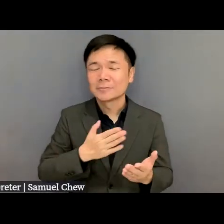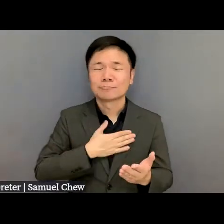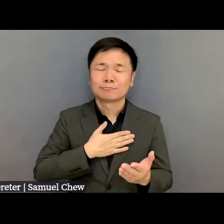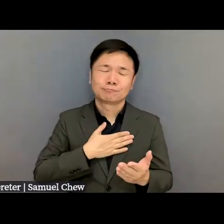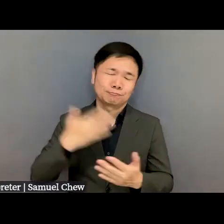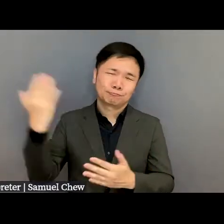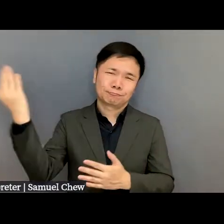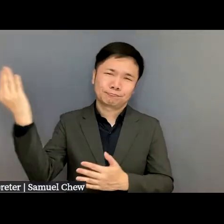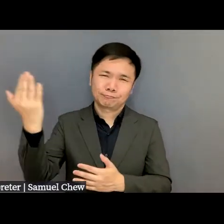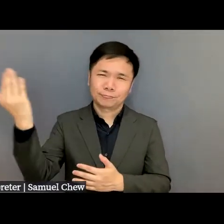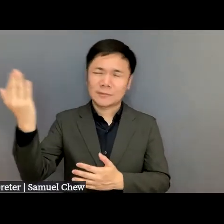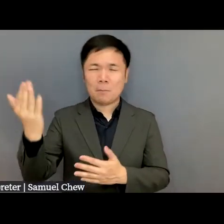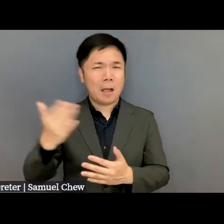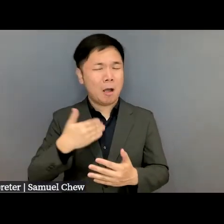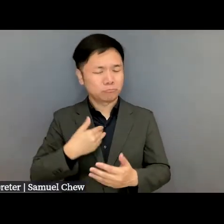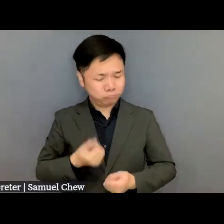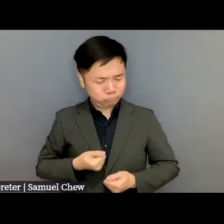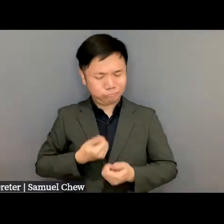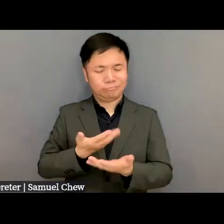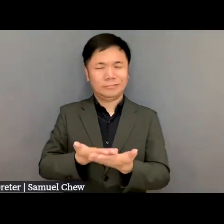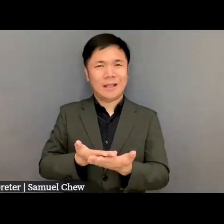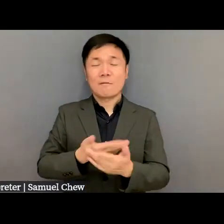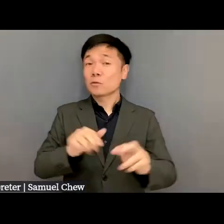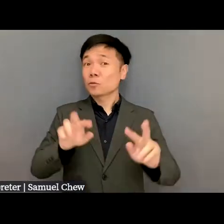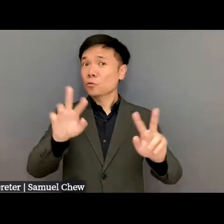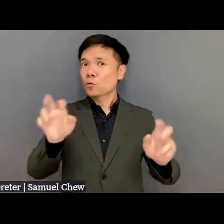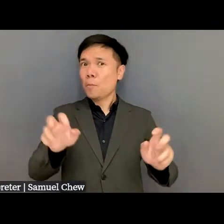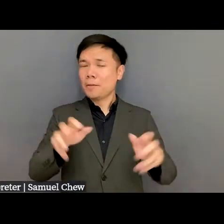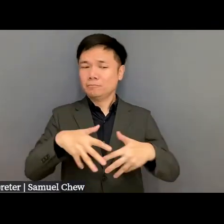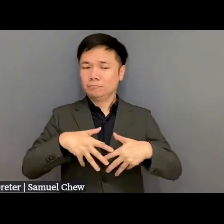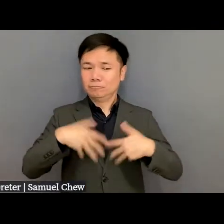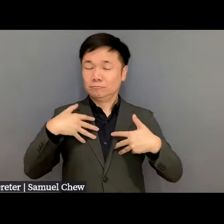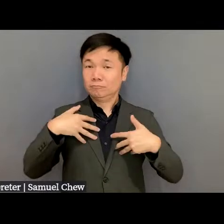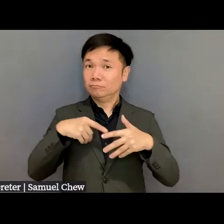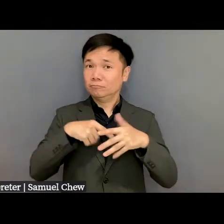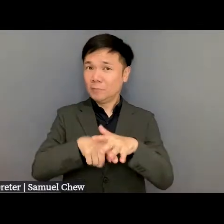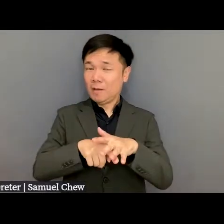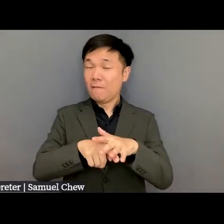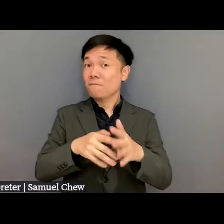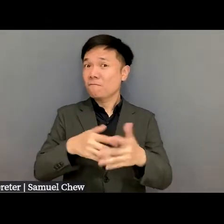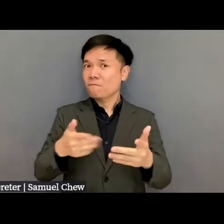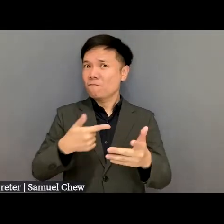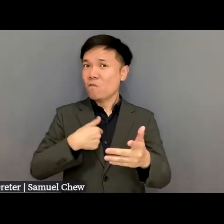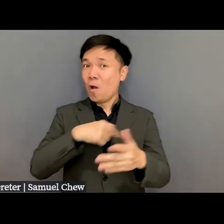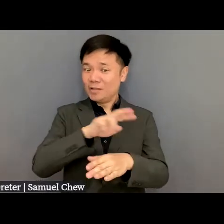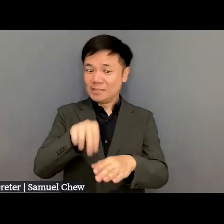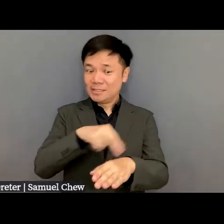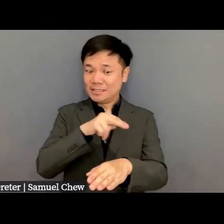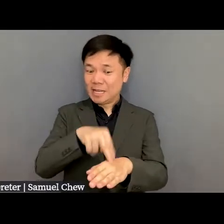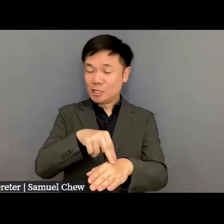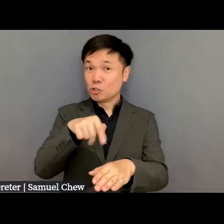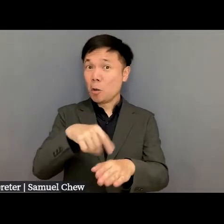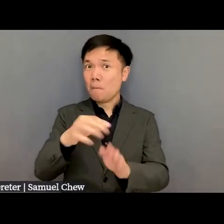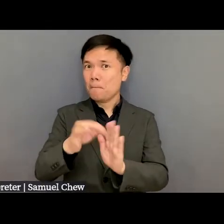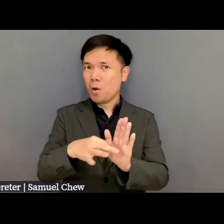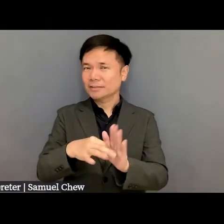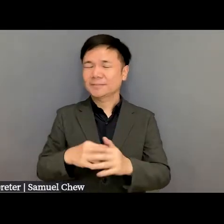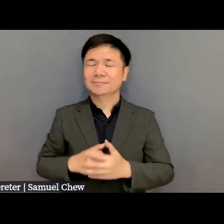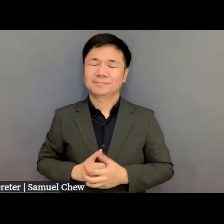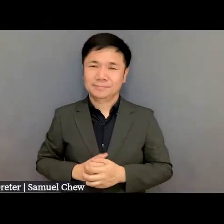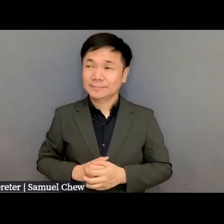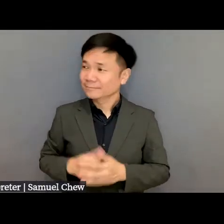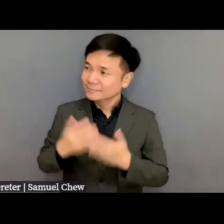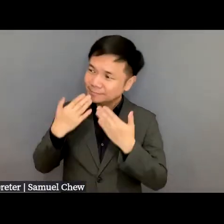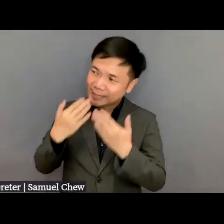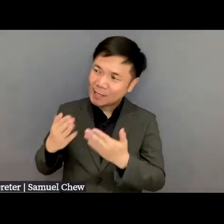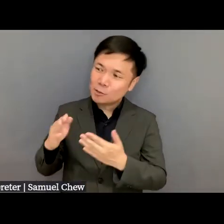story on gender mainstreaming in our national development policy. Thanks, Lucy. You